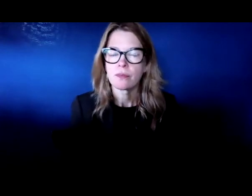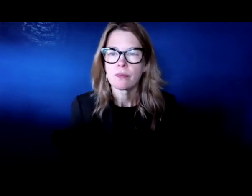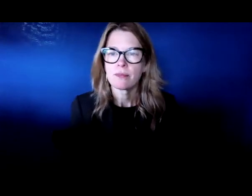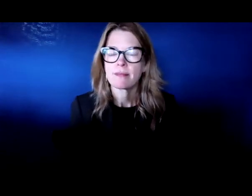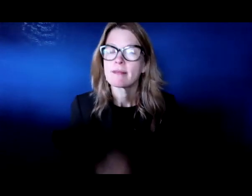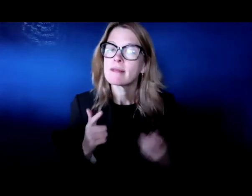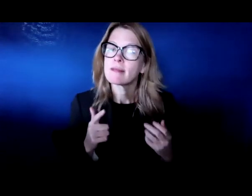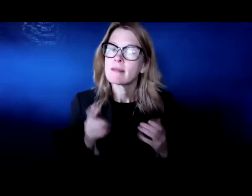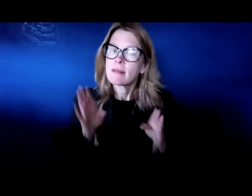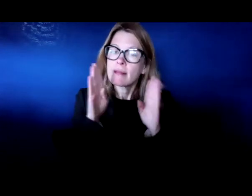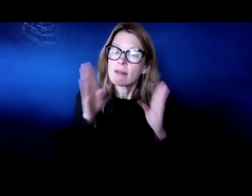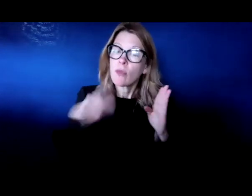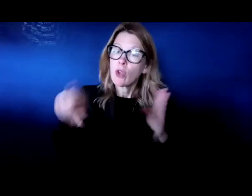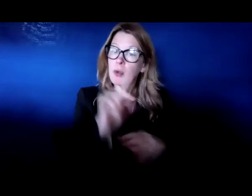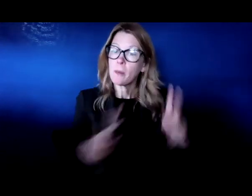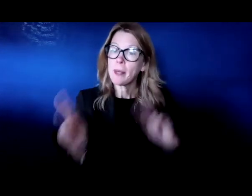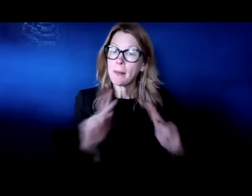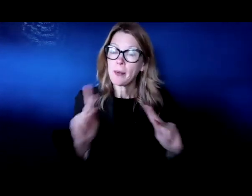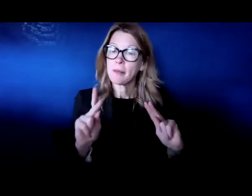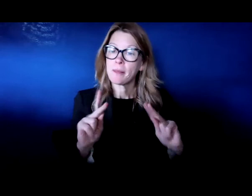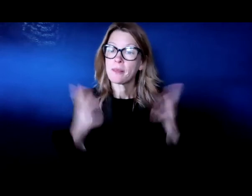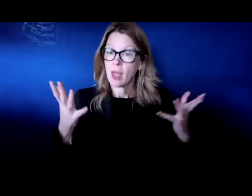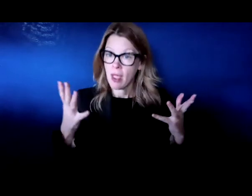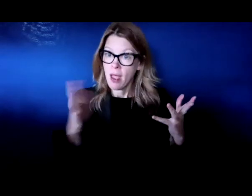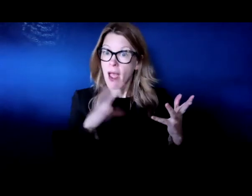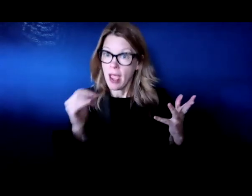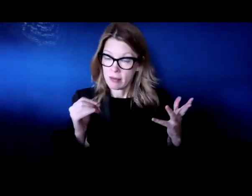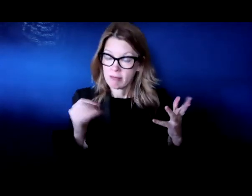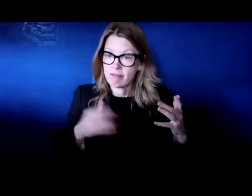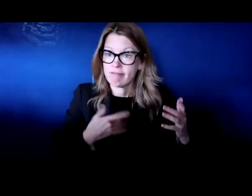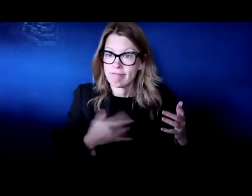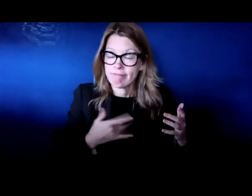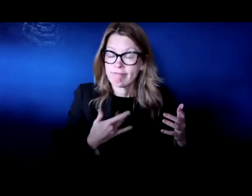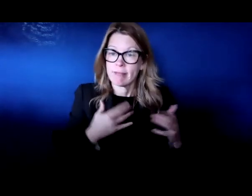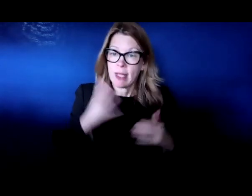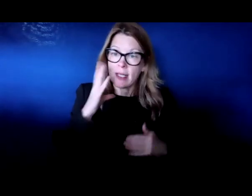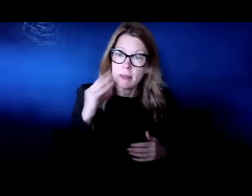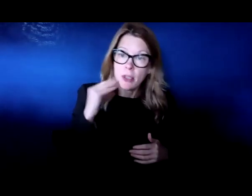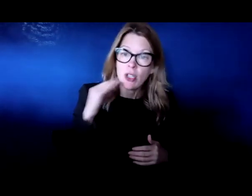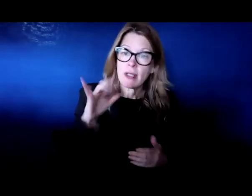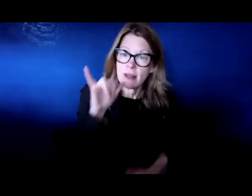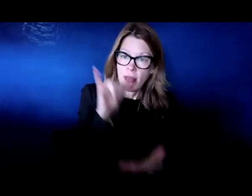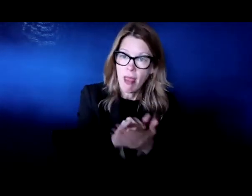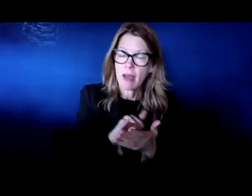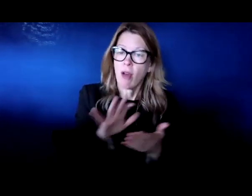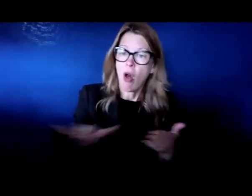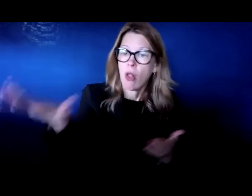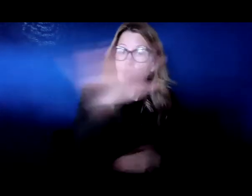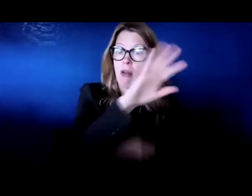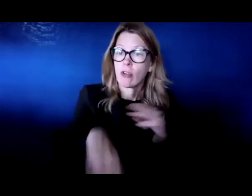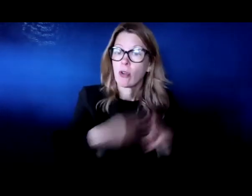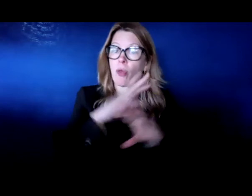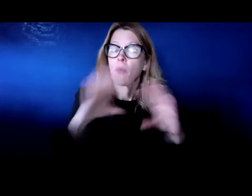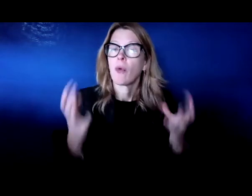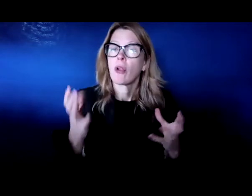Hear this, all you peoples. Hearken, all you who dwell in the world. You of high degree